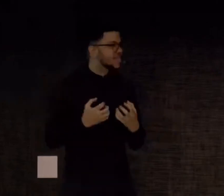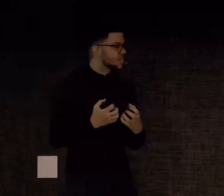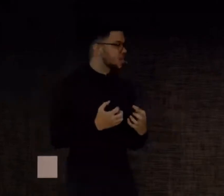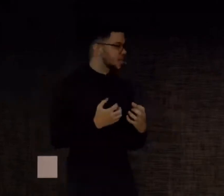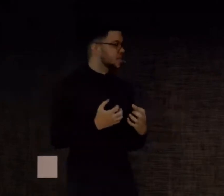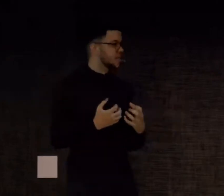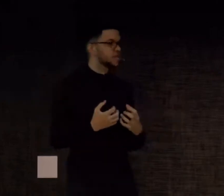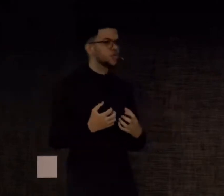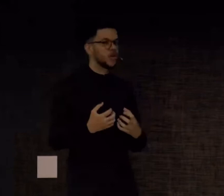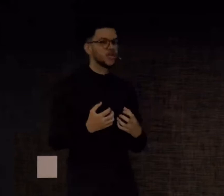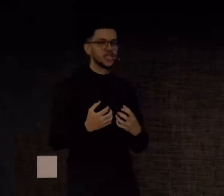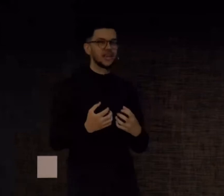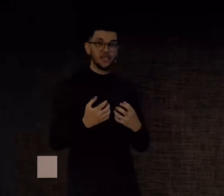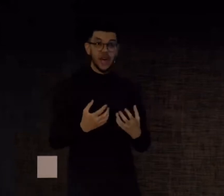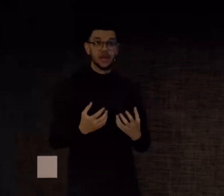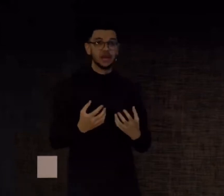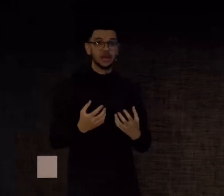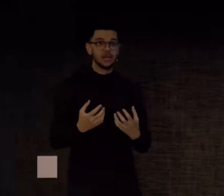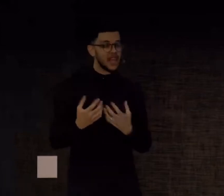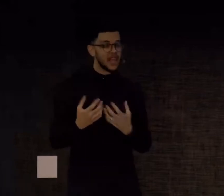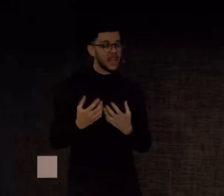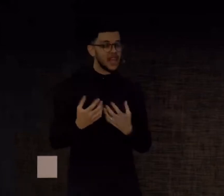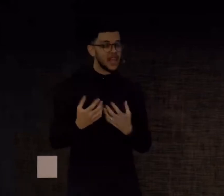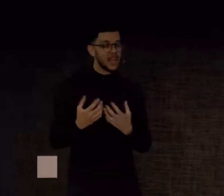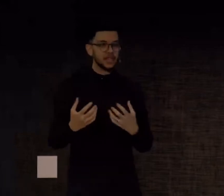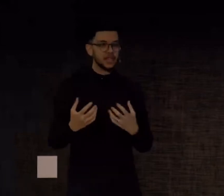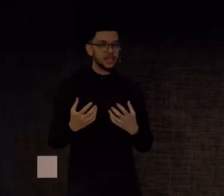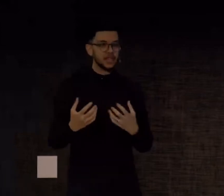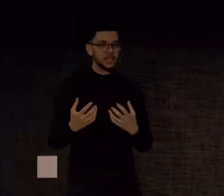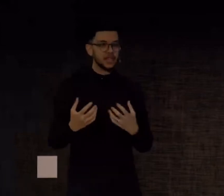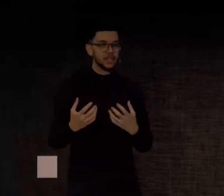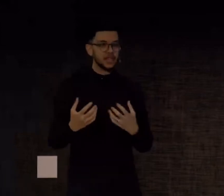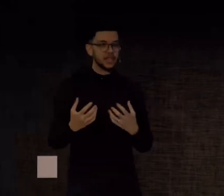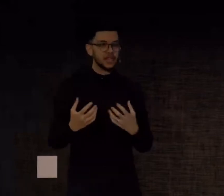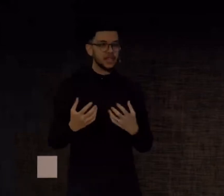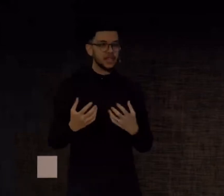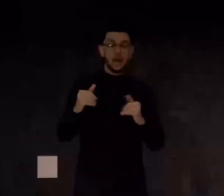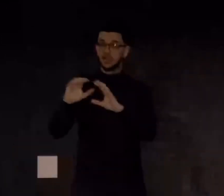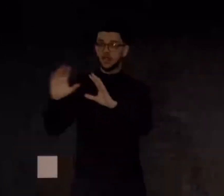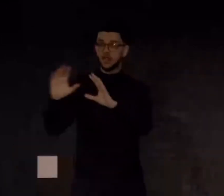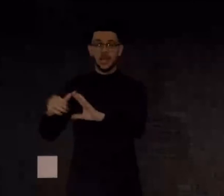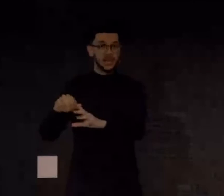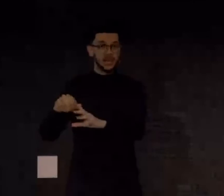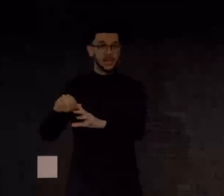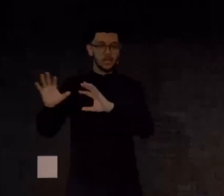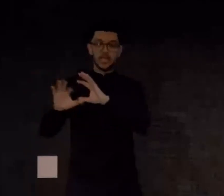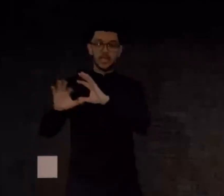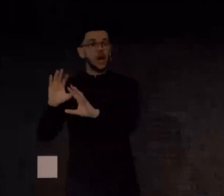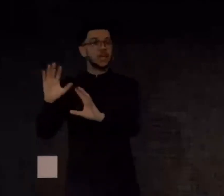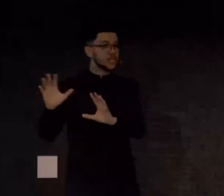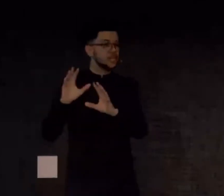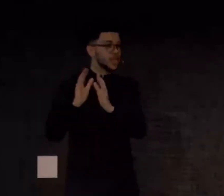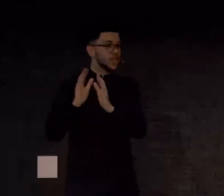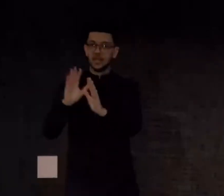we actually start that intellectual process, that fun, fascinating intellectual process, sitting back and of course saying, yes, these are